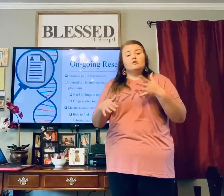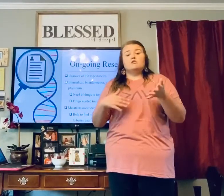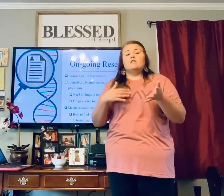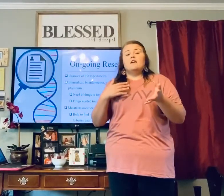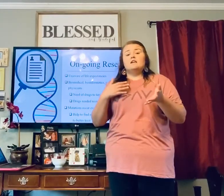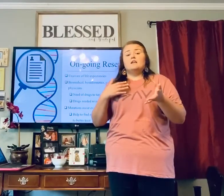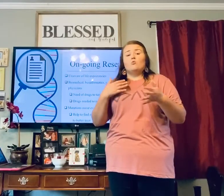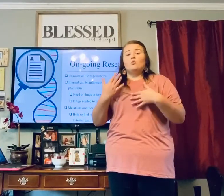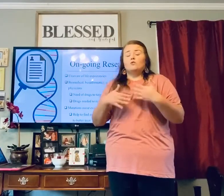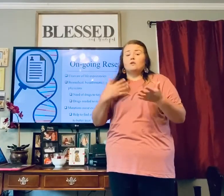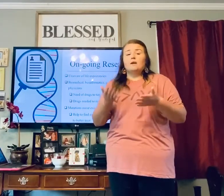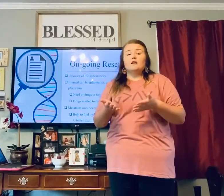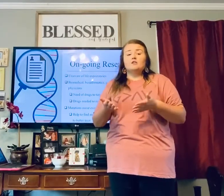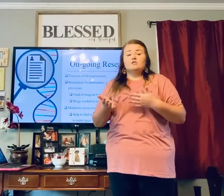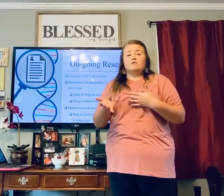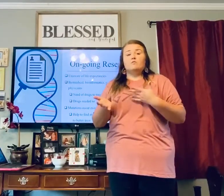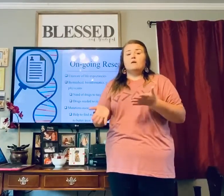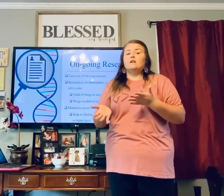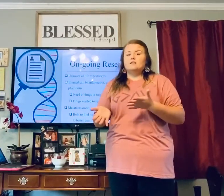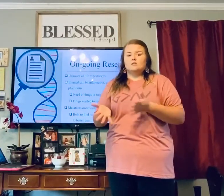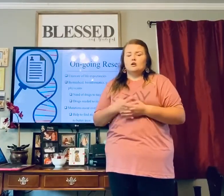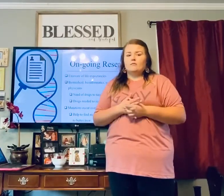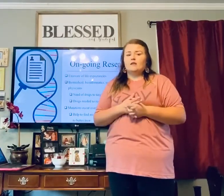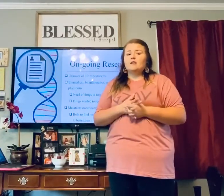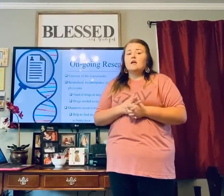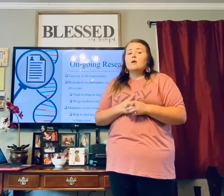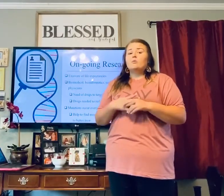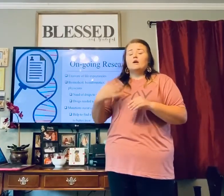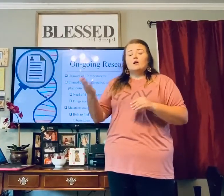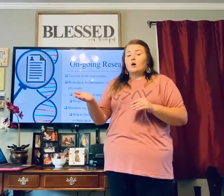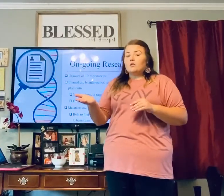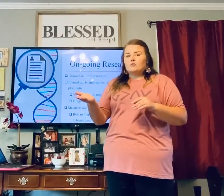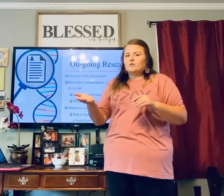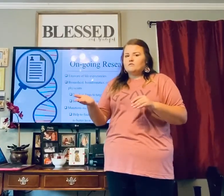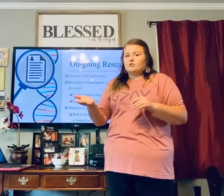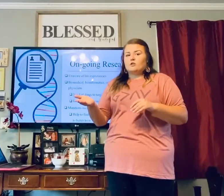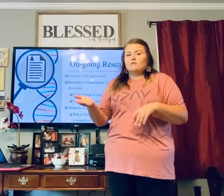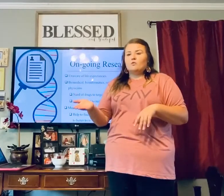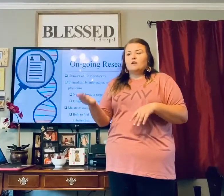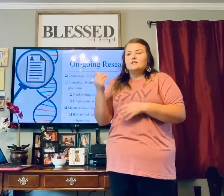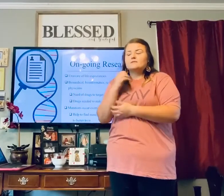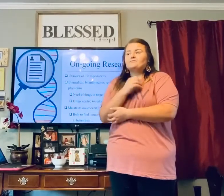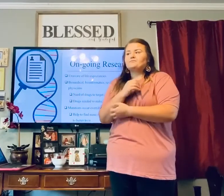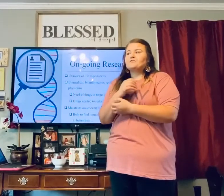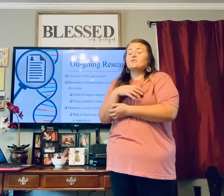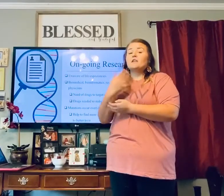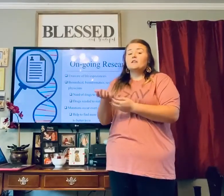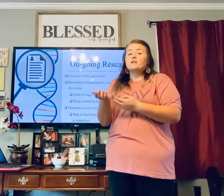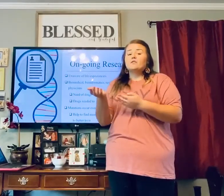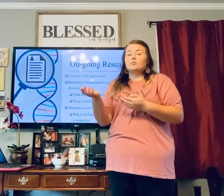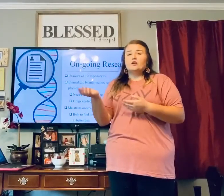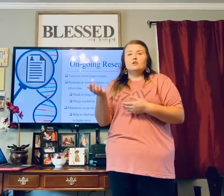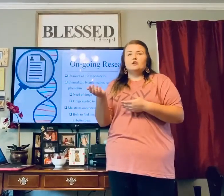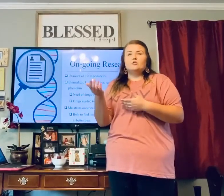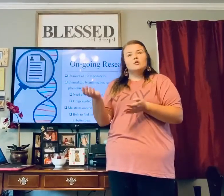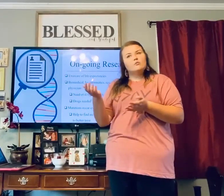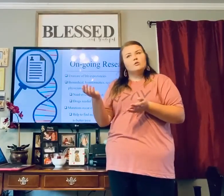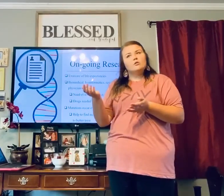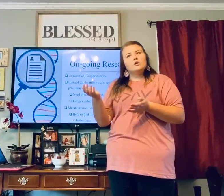so that they can warn their parents of when it's coming. But a lot of them lived till they were 40s, so they lived a pretty good normal